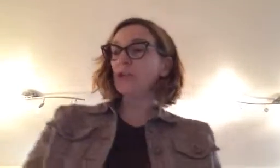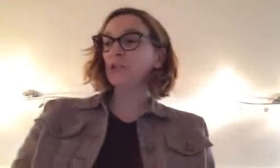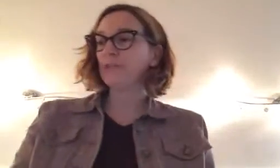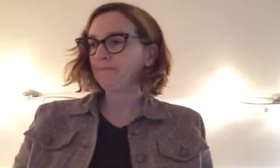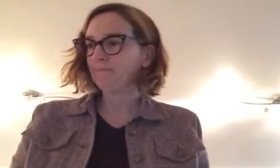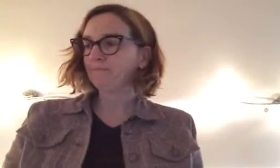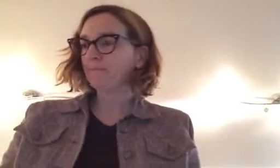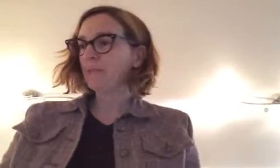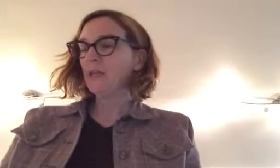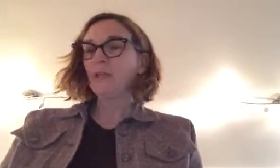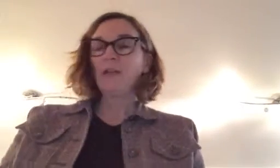oppression.